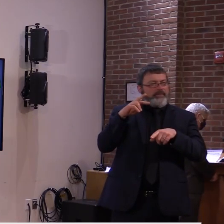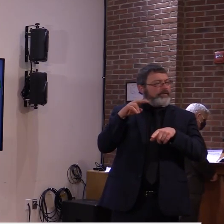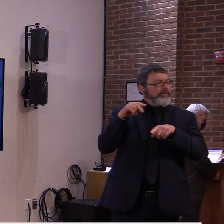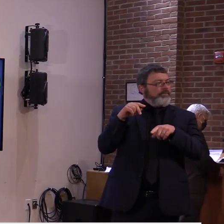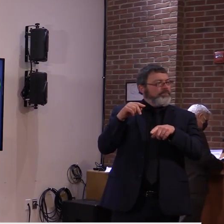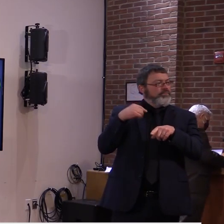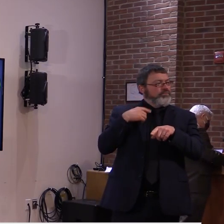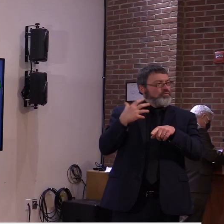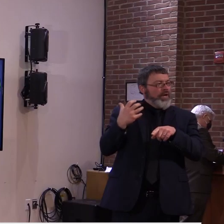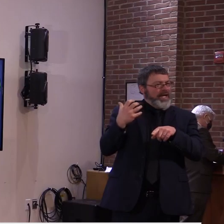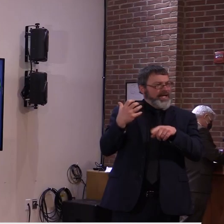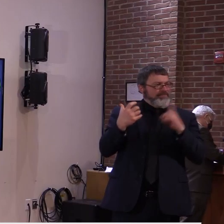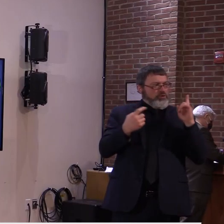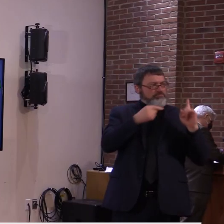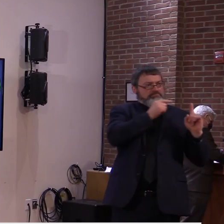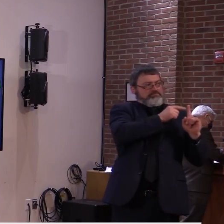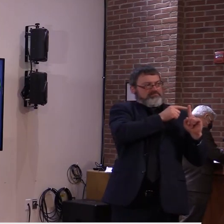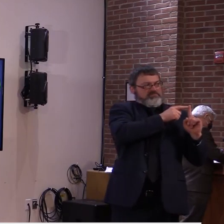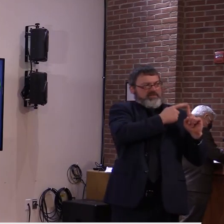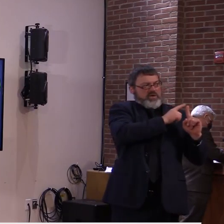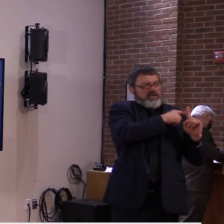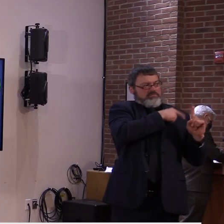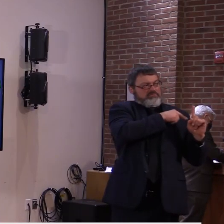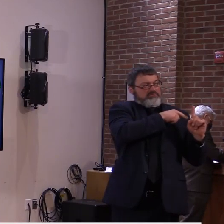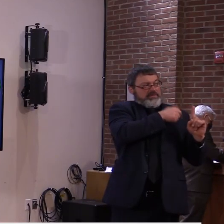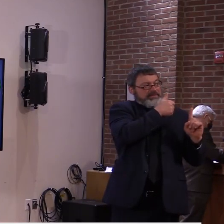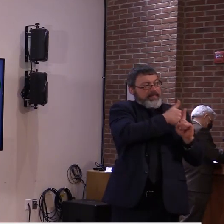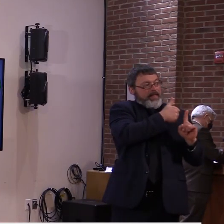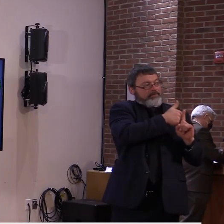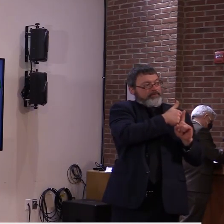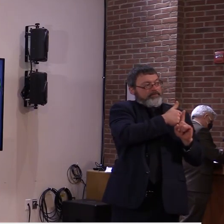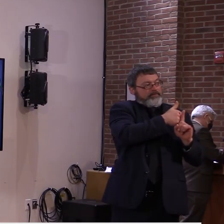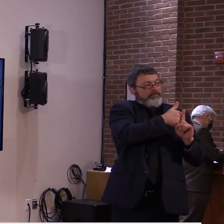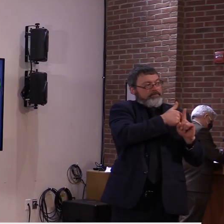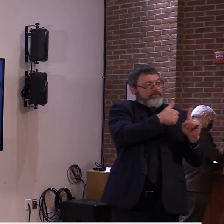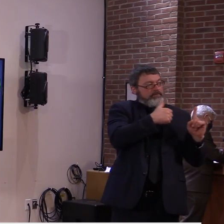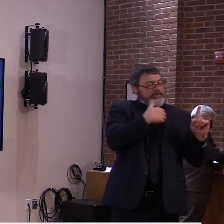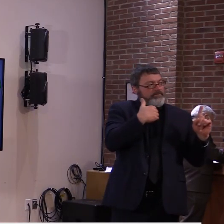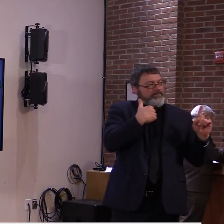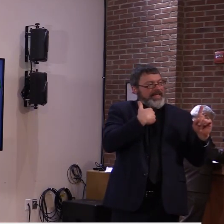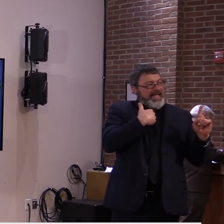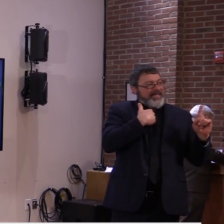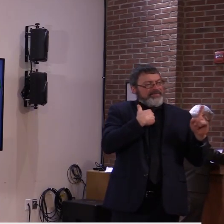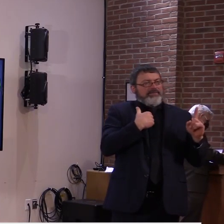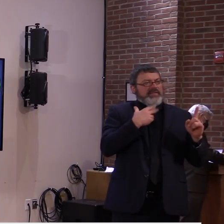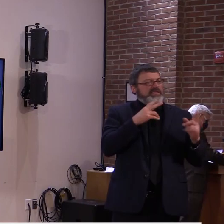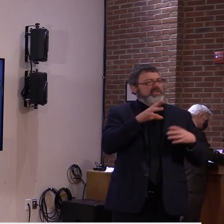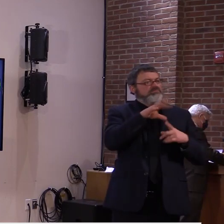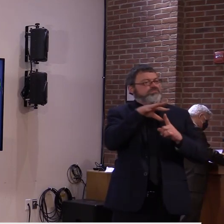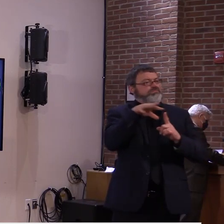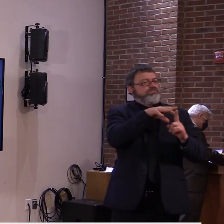Yeah, that's great. I really appreciate it. And I had another one, a quick one, if I may.